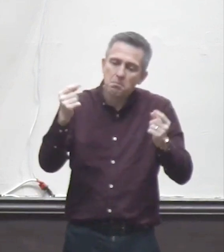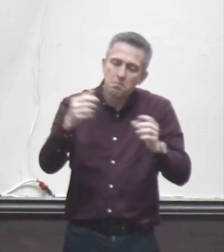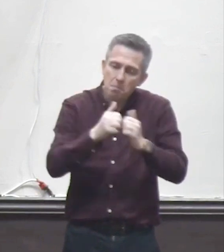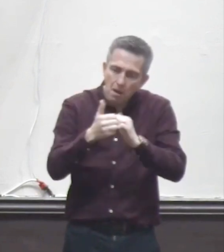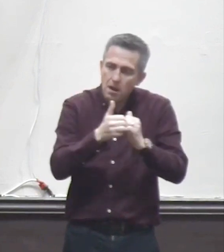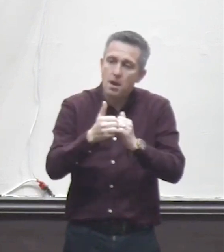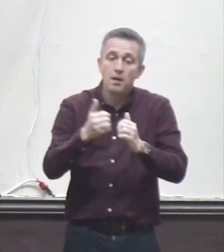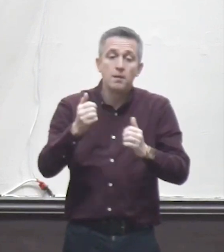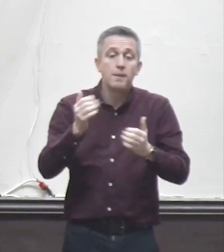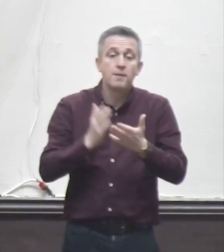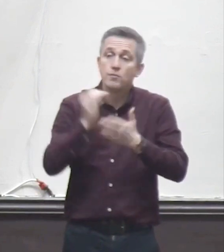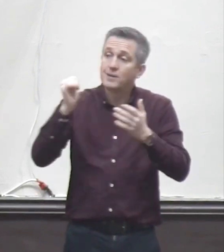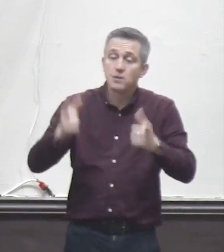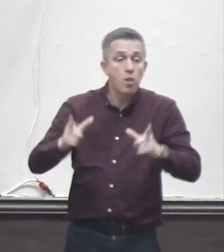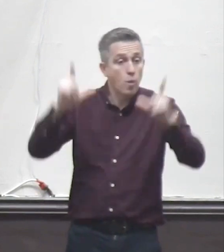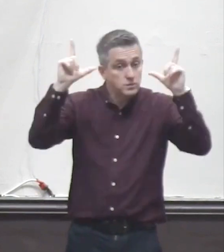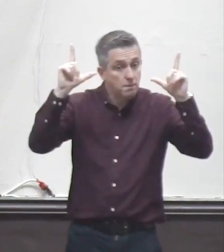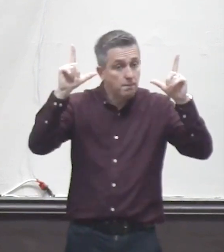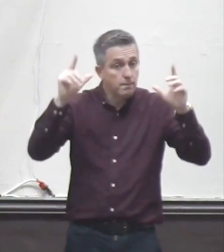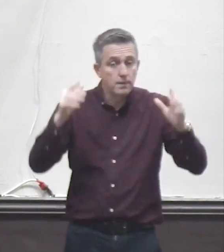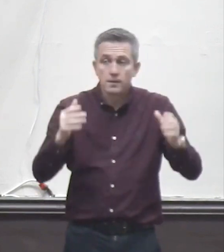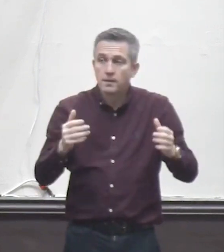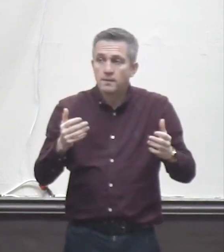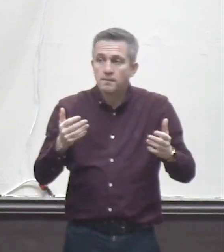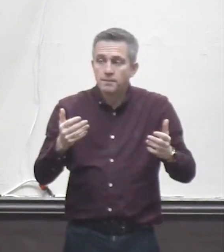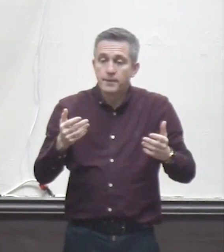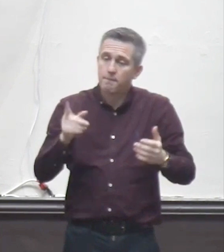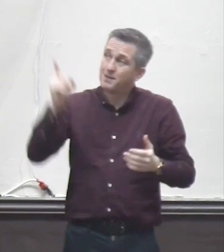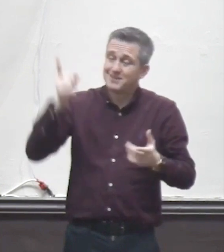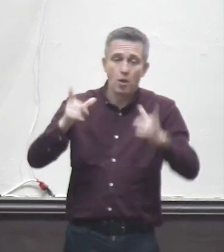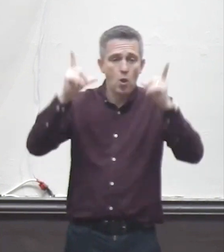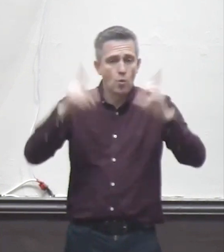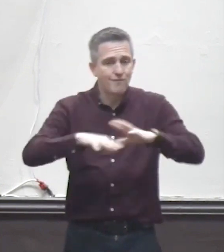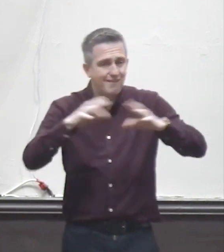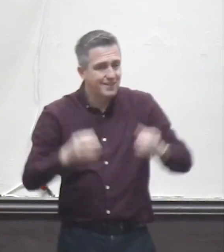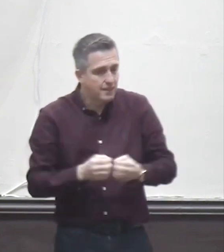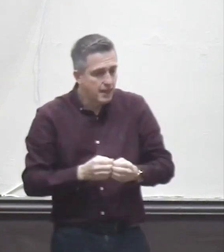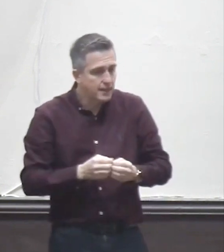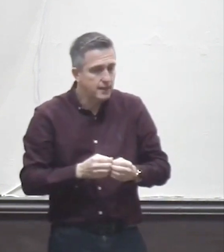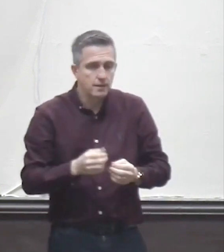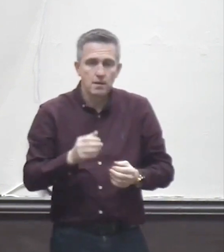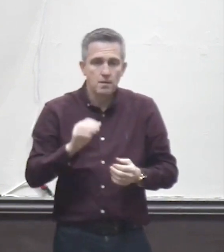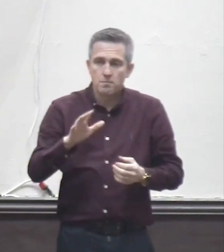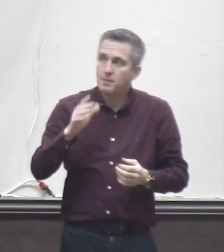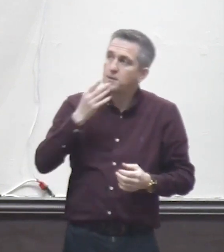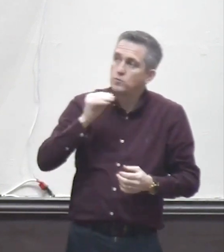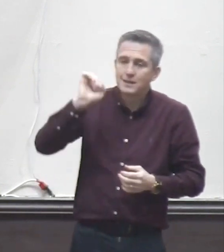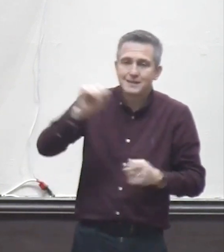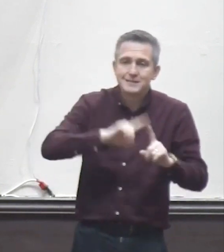through his lordship, meaning Allah Azza wa Jal is the Lord of everything, whether it be through his worship, whether it be through his names and